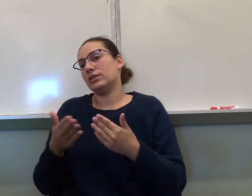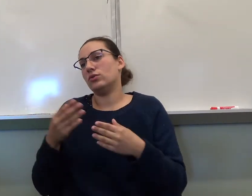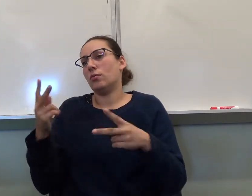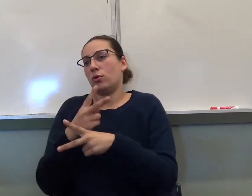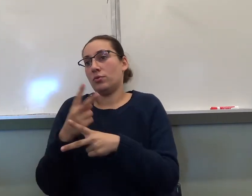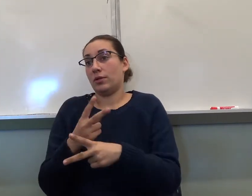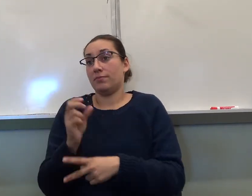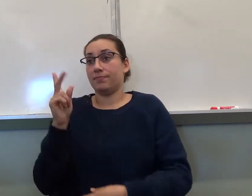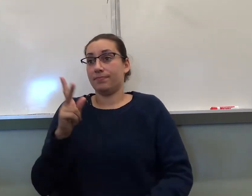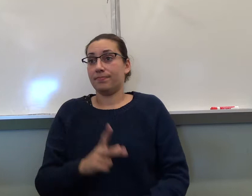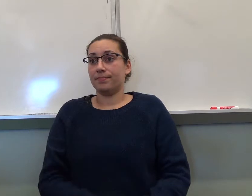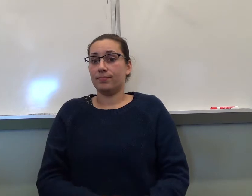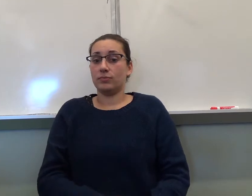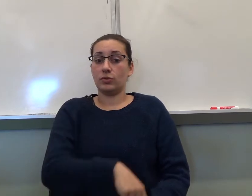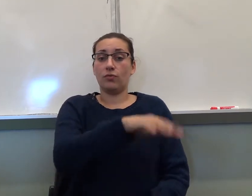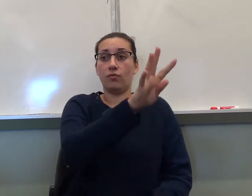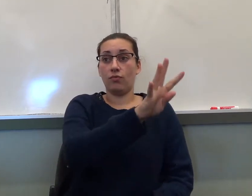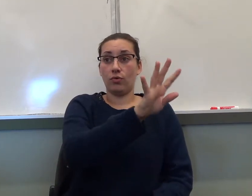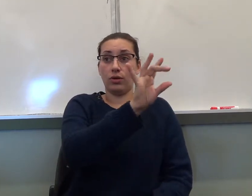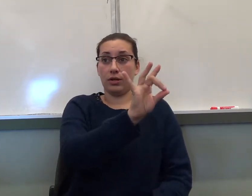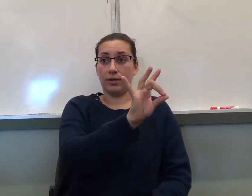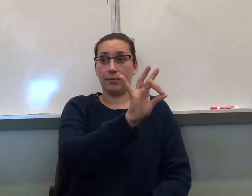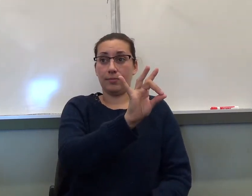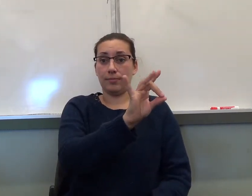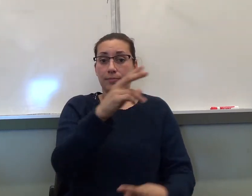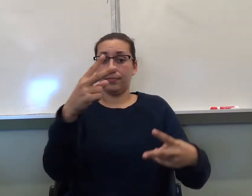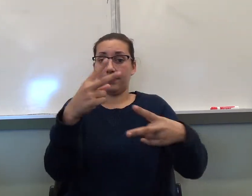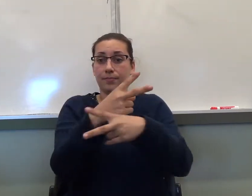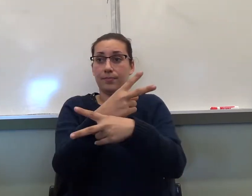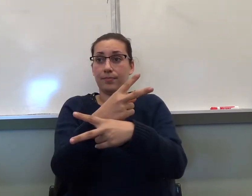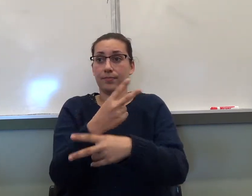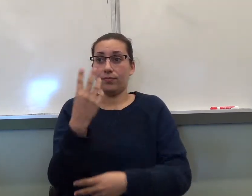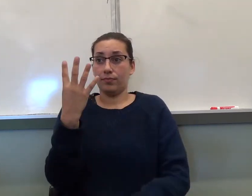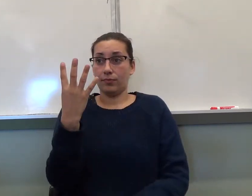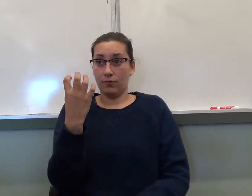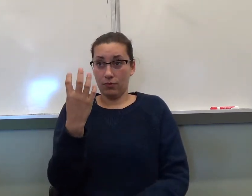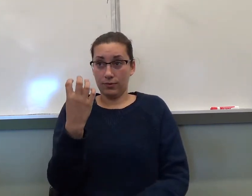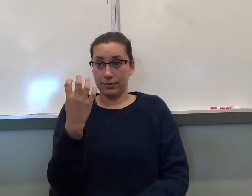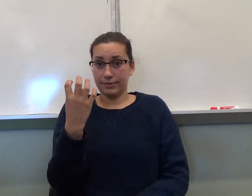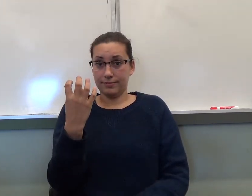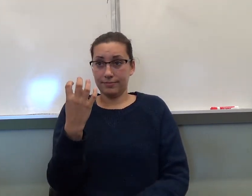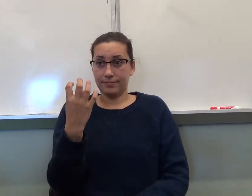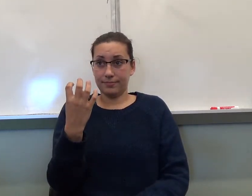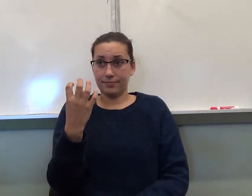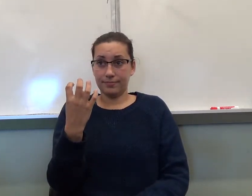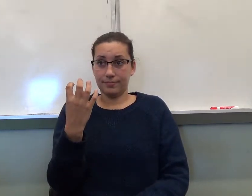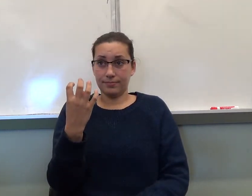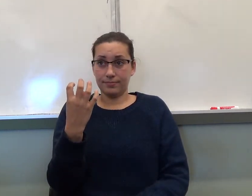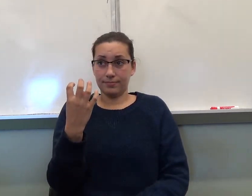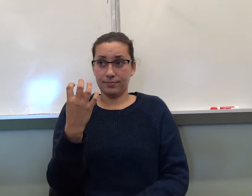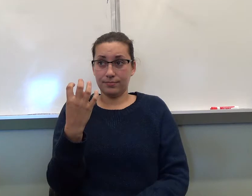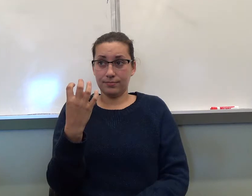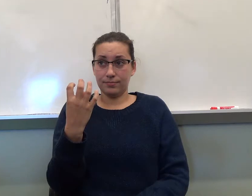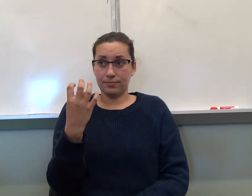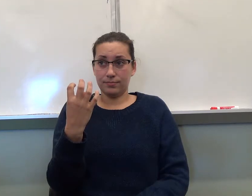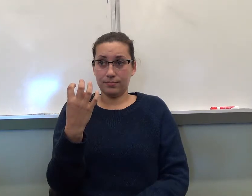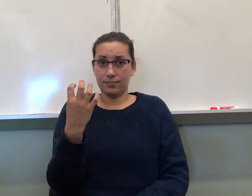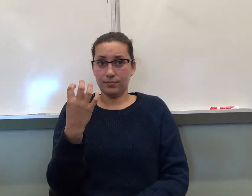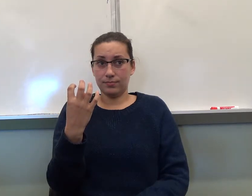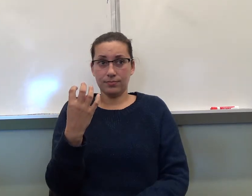Okay, 48 times 14, and let me get that out. I